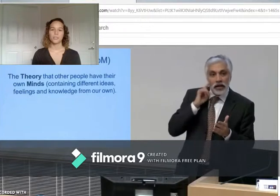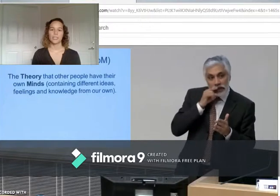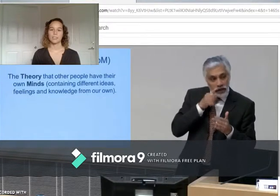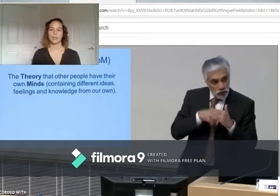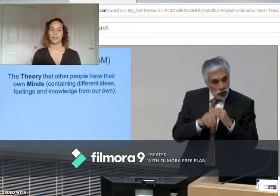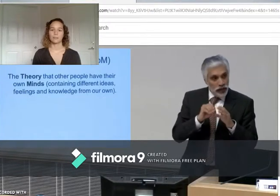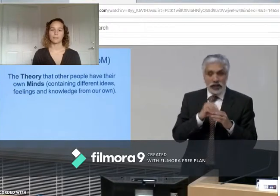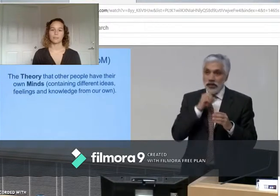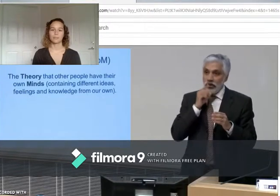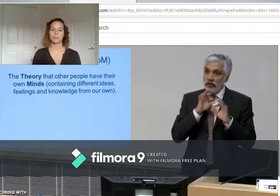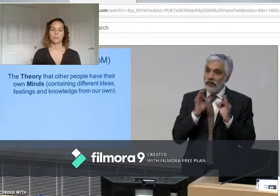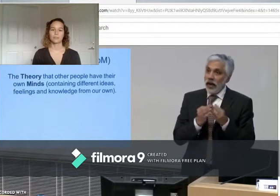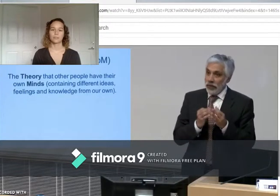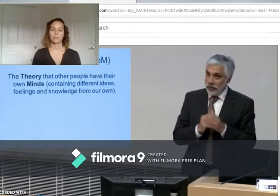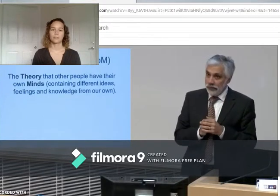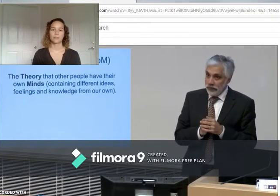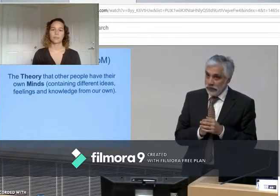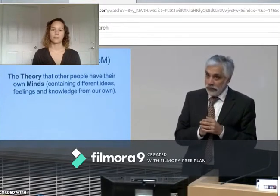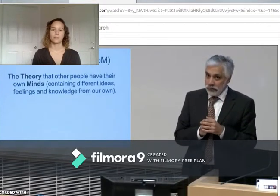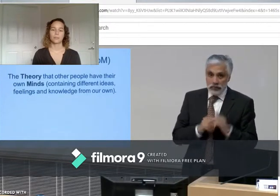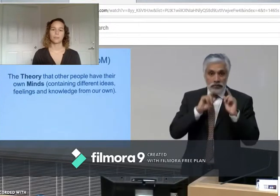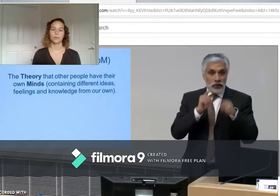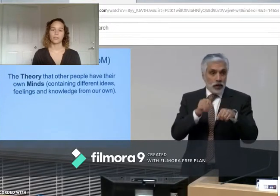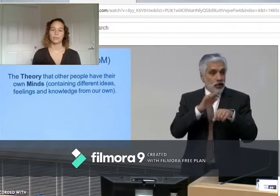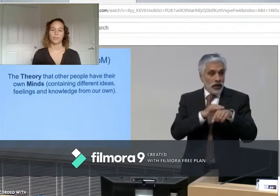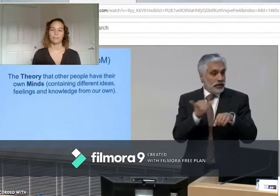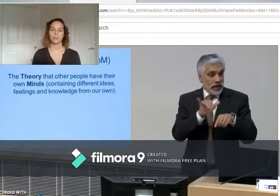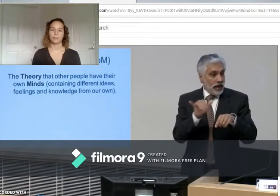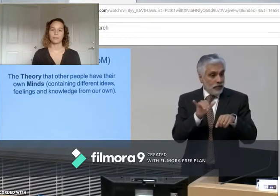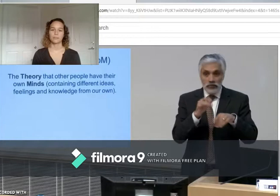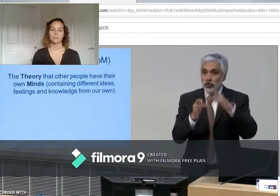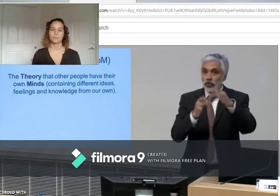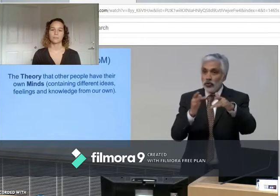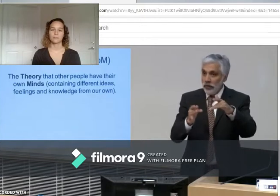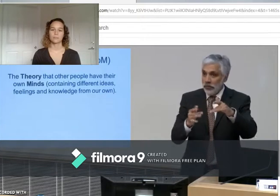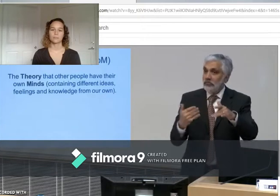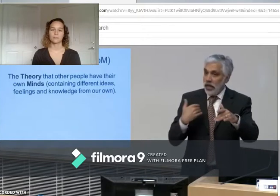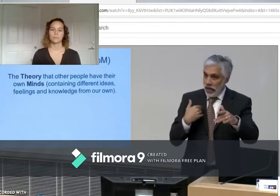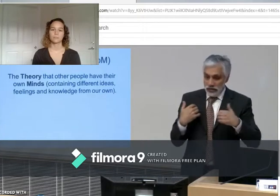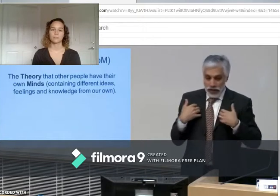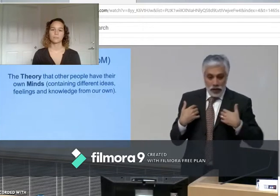Imagine kids without language. They were born into a hearing family.